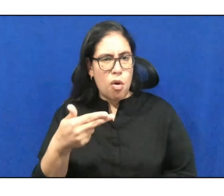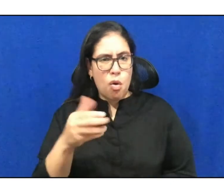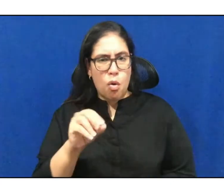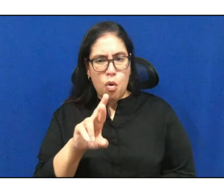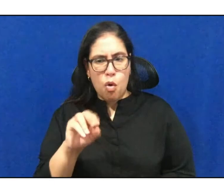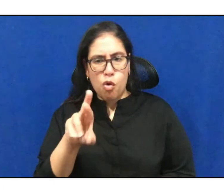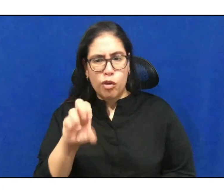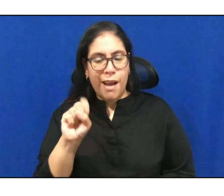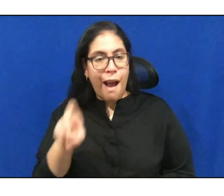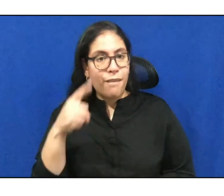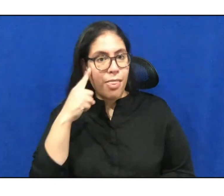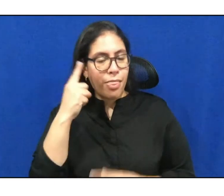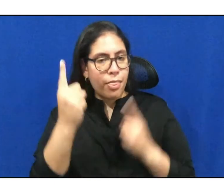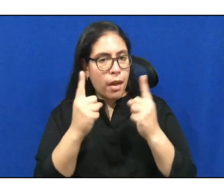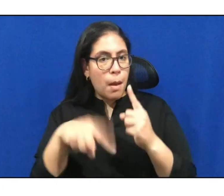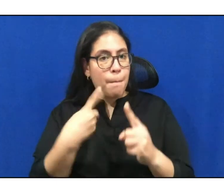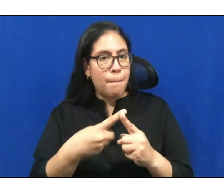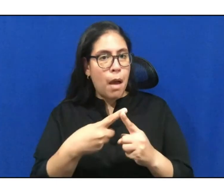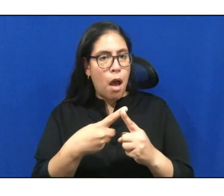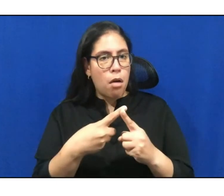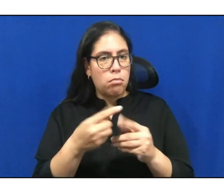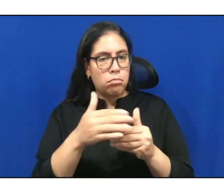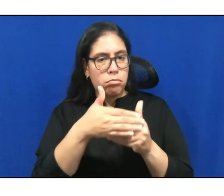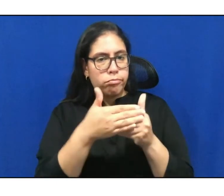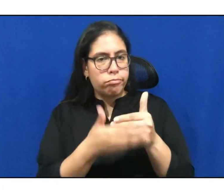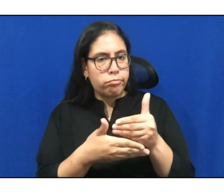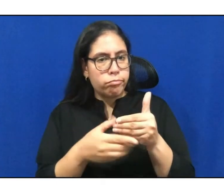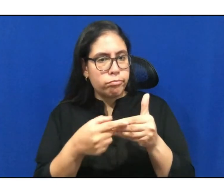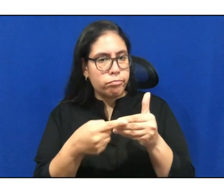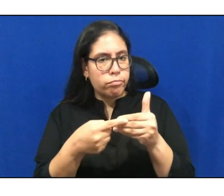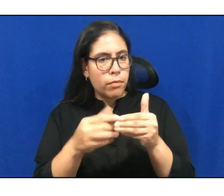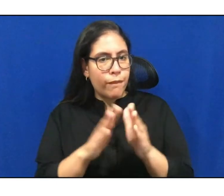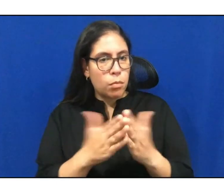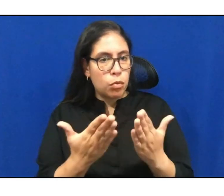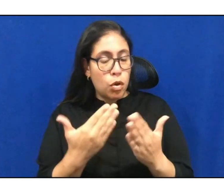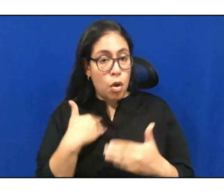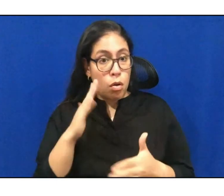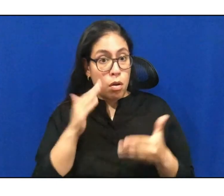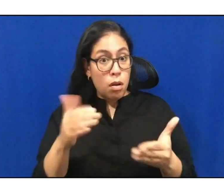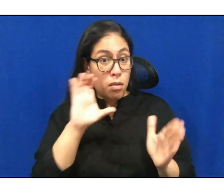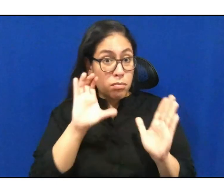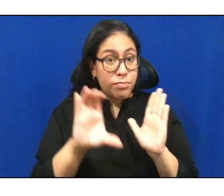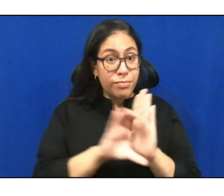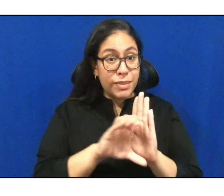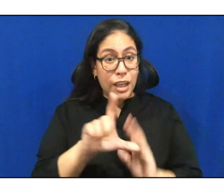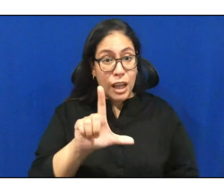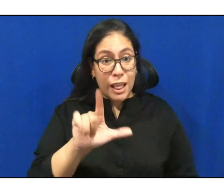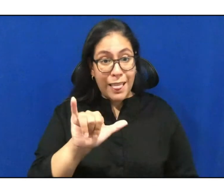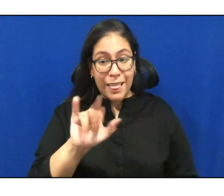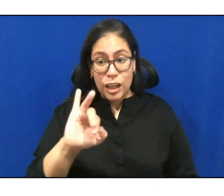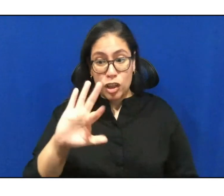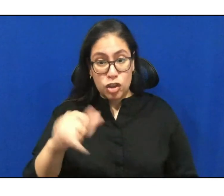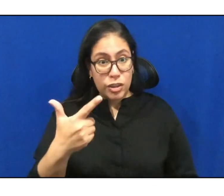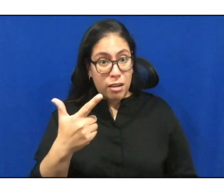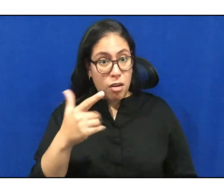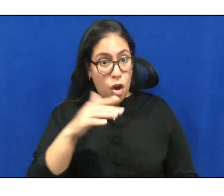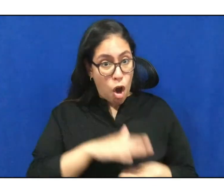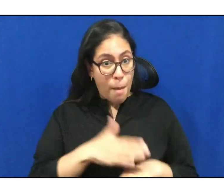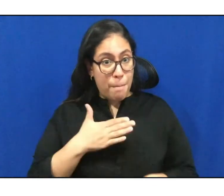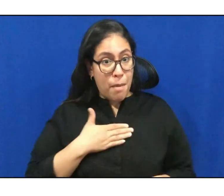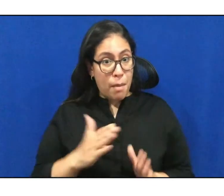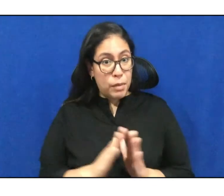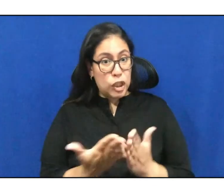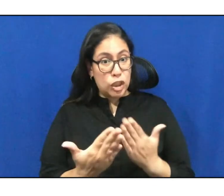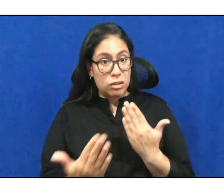very clear to me right away that I was not going to put a lynching image on the cover of my book. And for a host